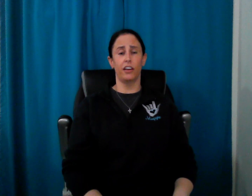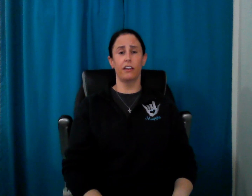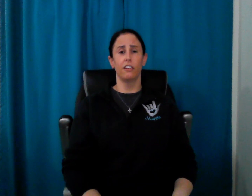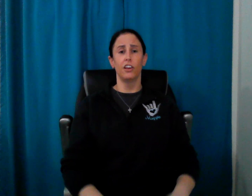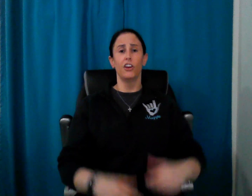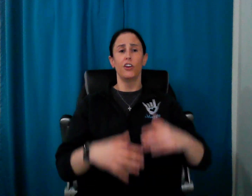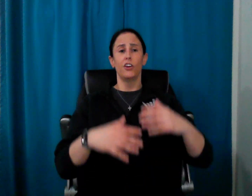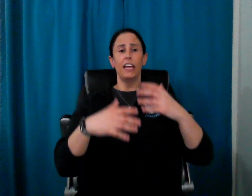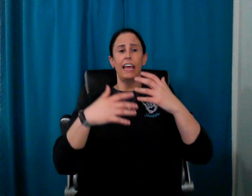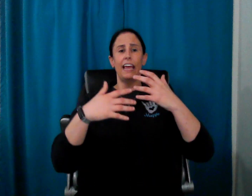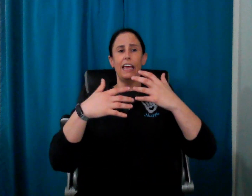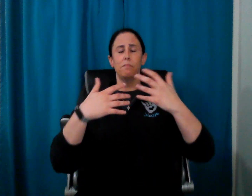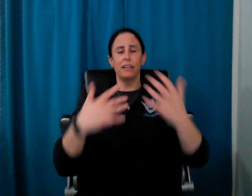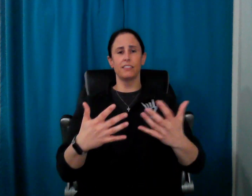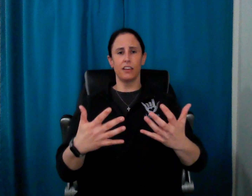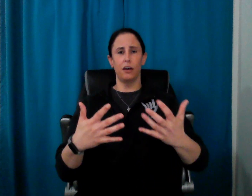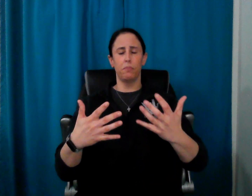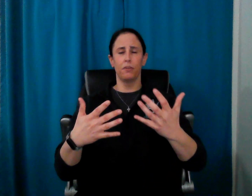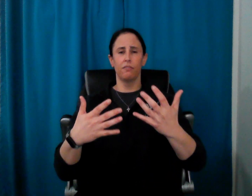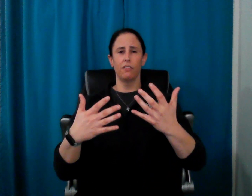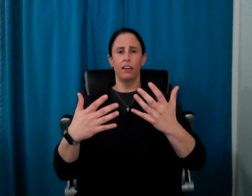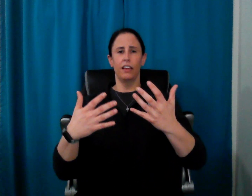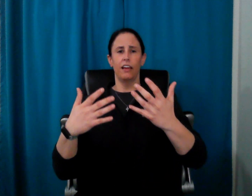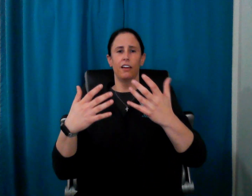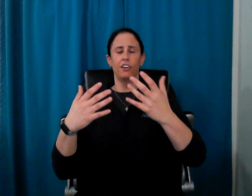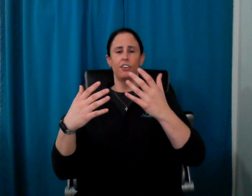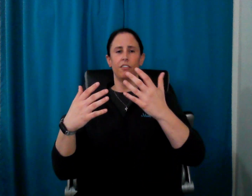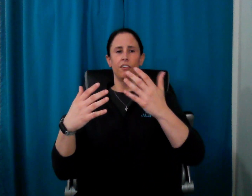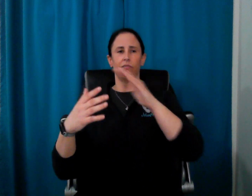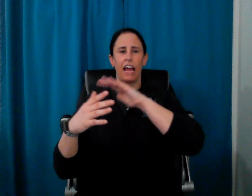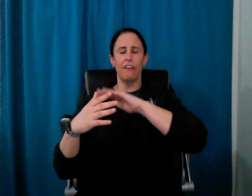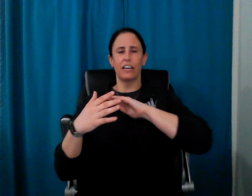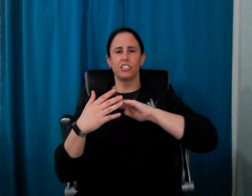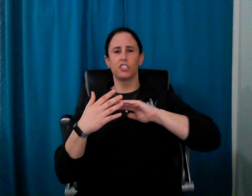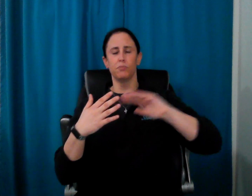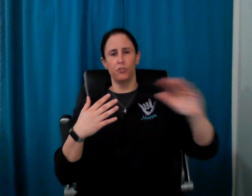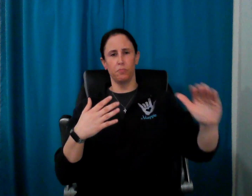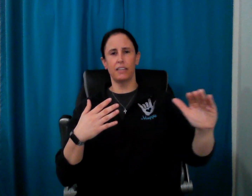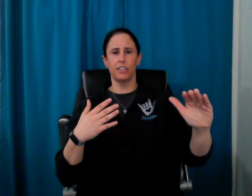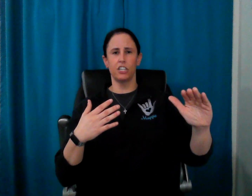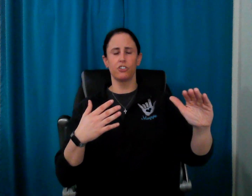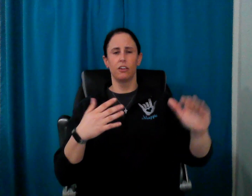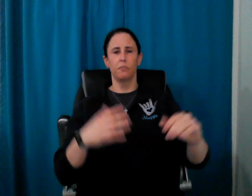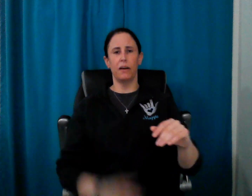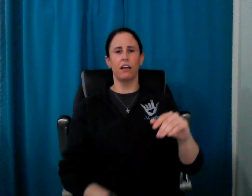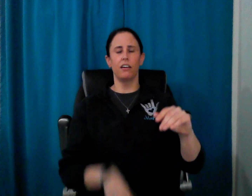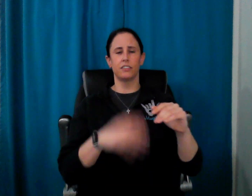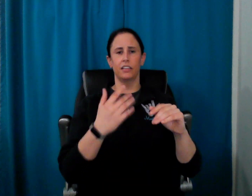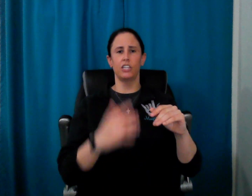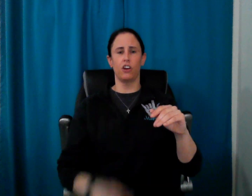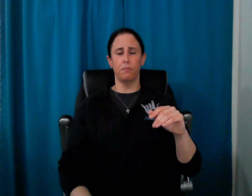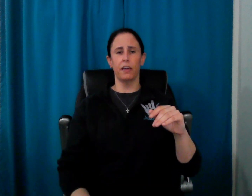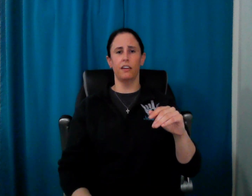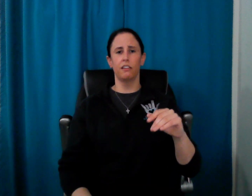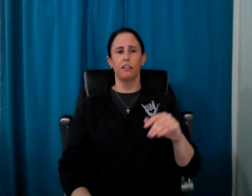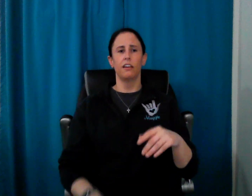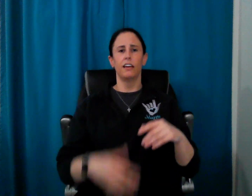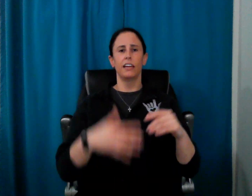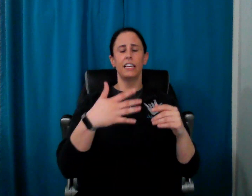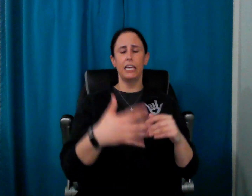Okay. It messes up having a smooth message by constantly dropping it. Keep